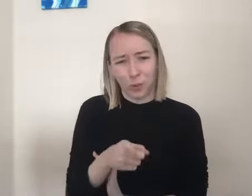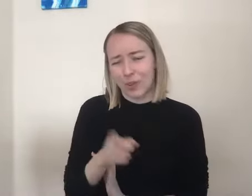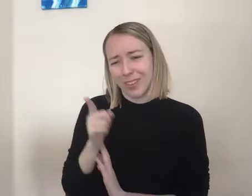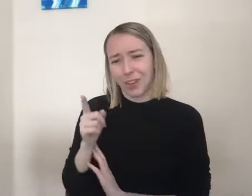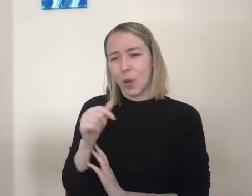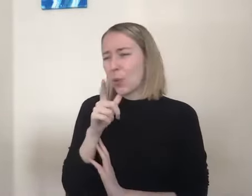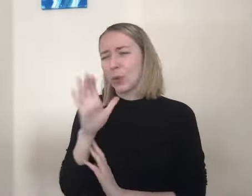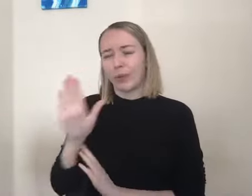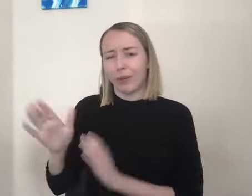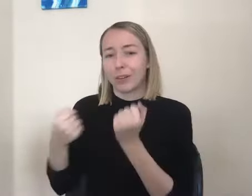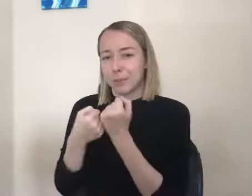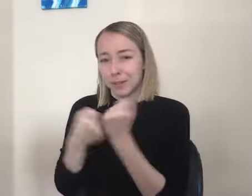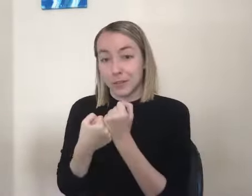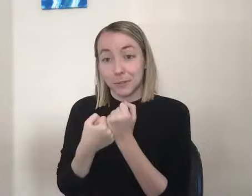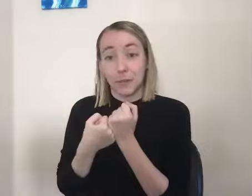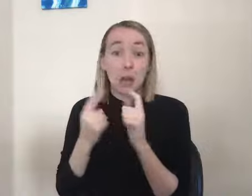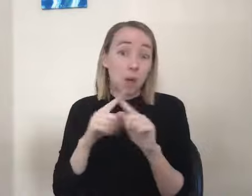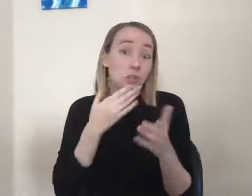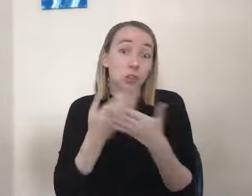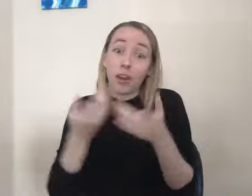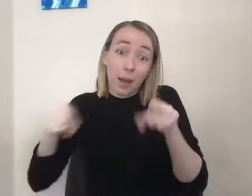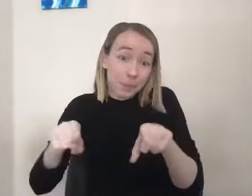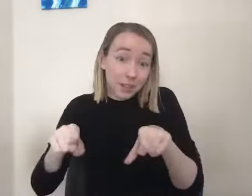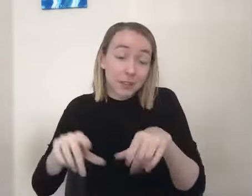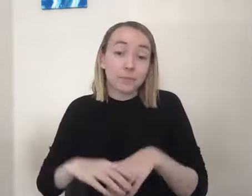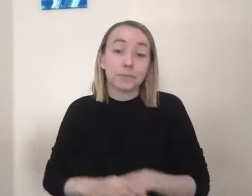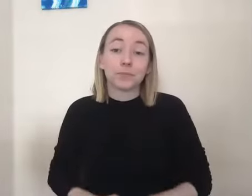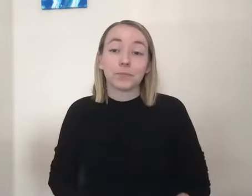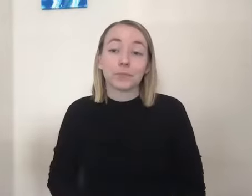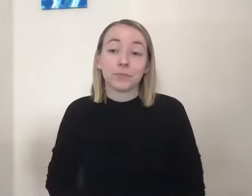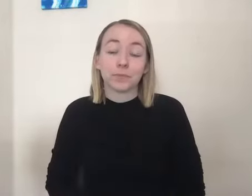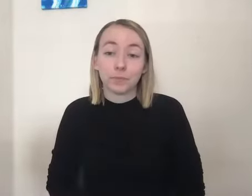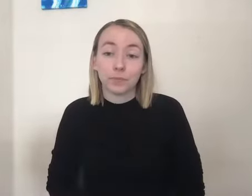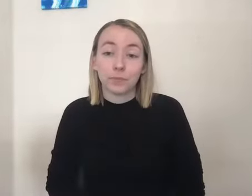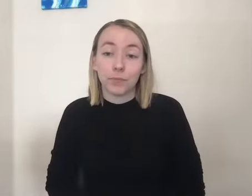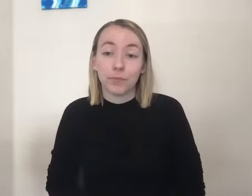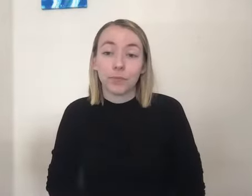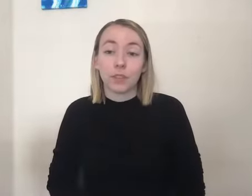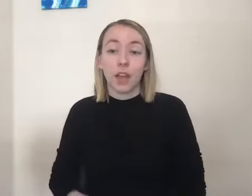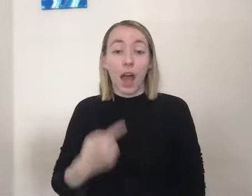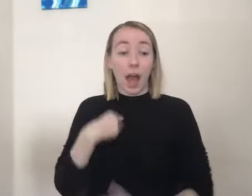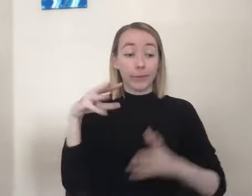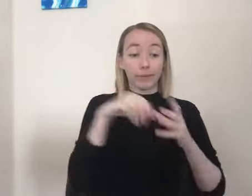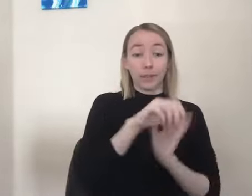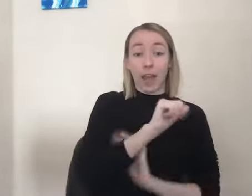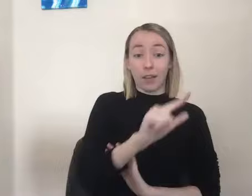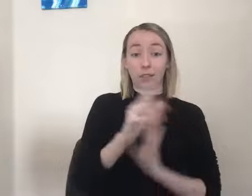and that he had a sponsor, and that I knew who and I thought, what a load of boo. How do I know who your sponsor